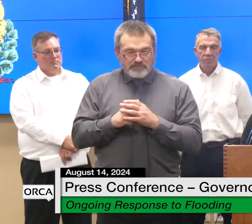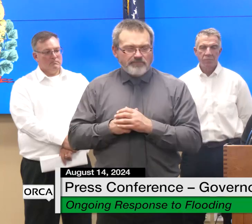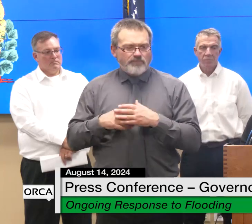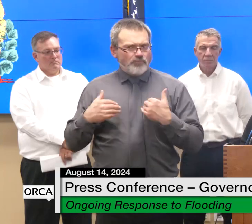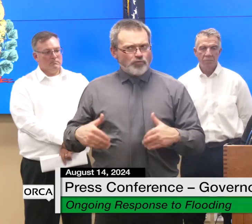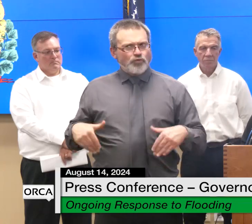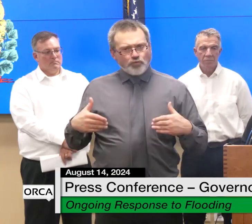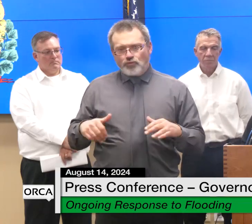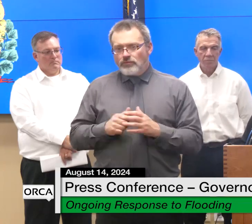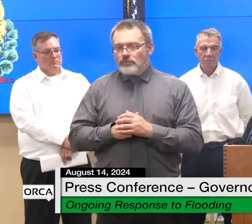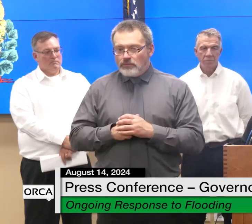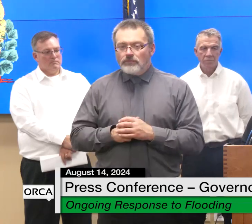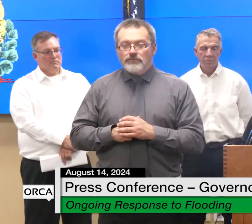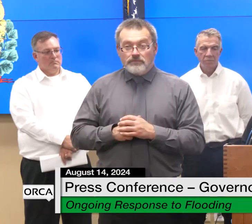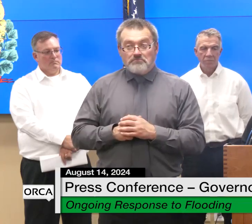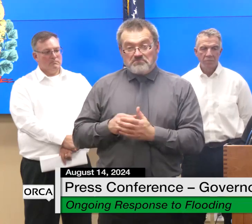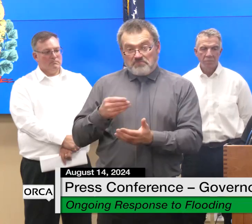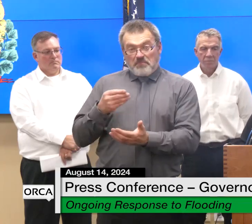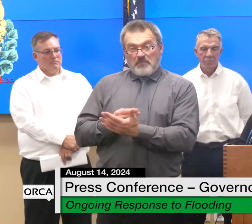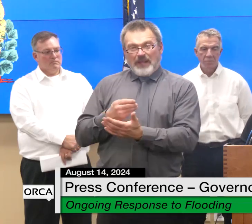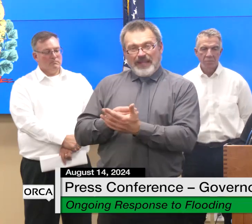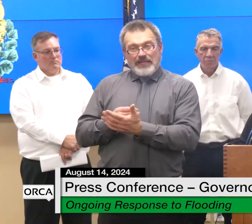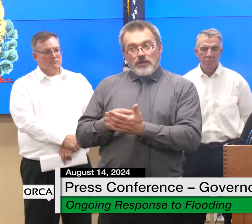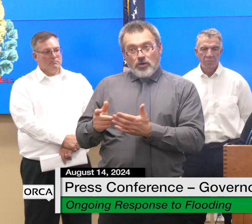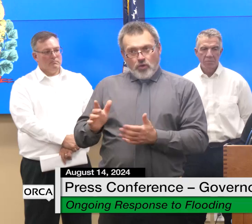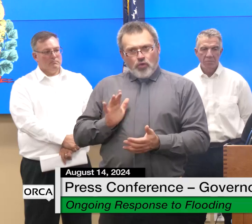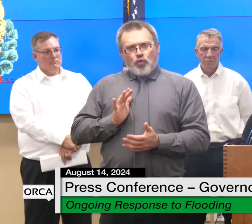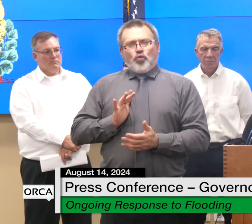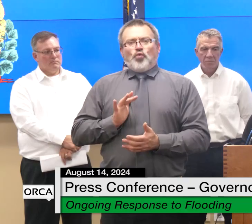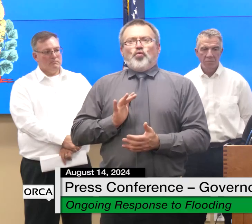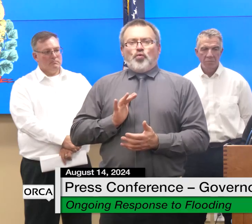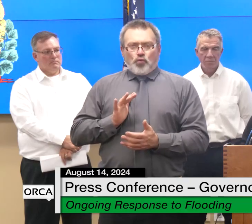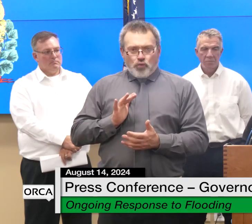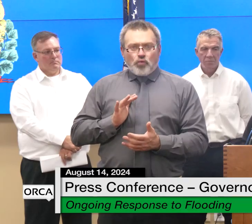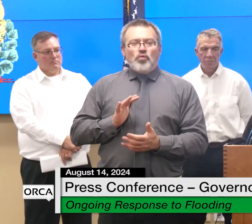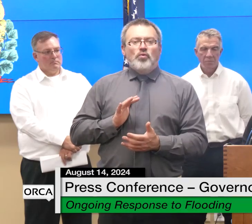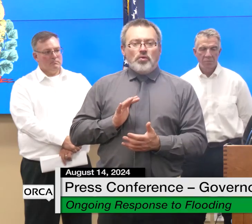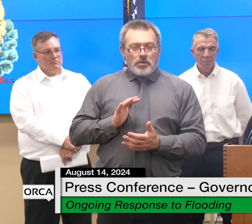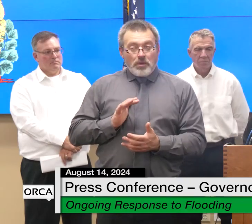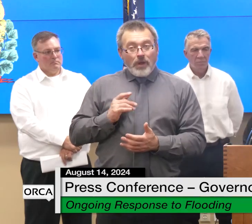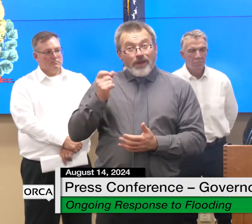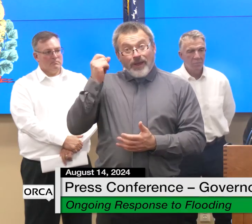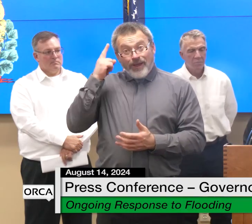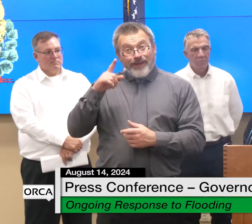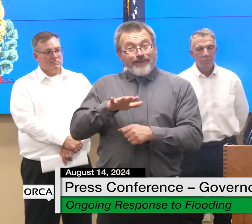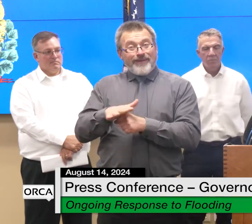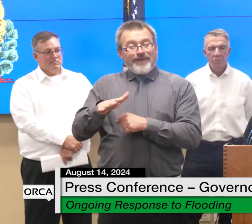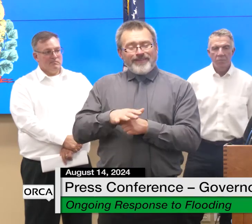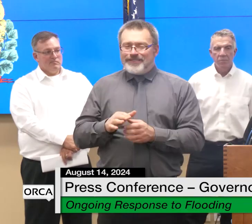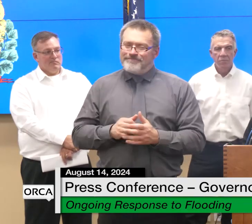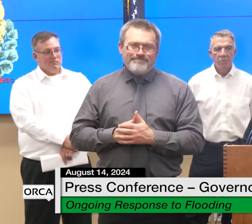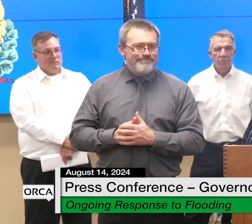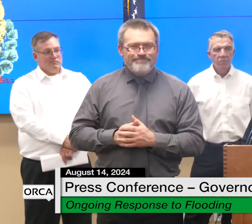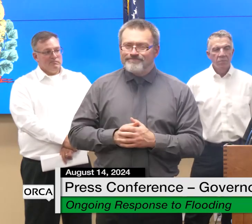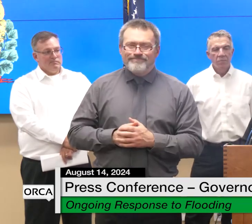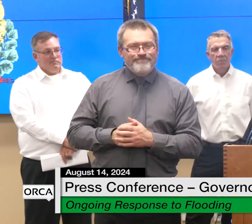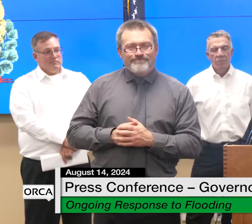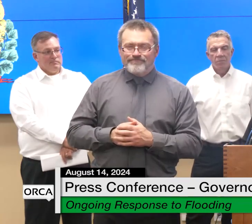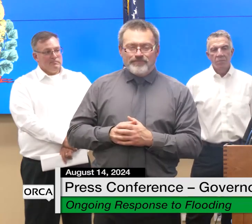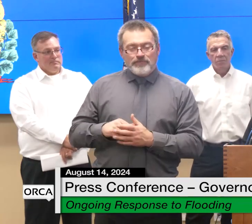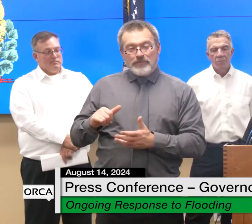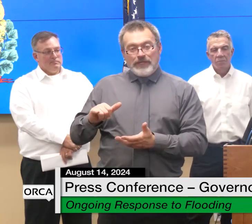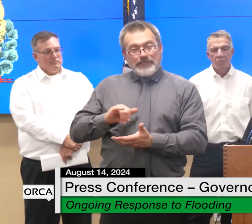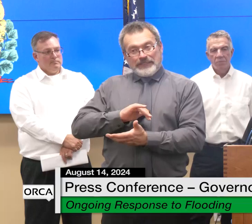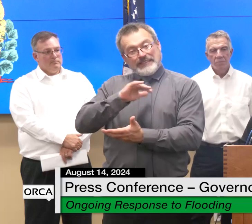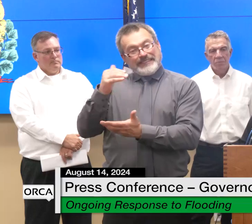Flood Response and Recovery Fund here in Vermont has not stopped there. As we moved into 2024, that collective fund has been used to